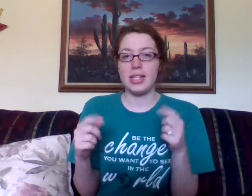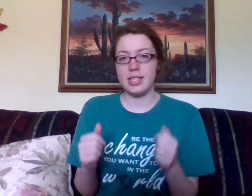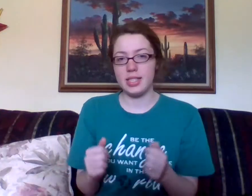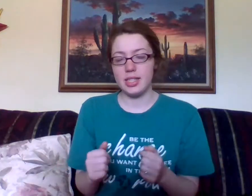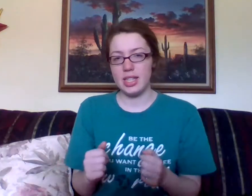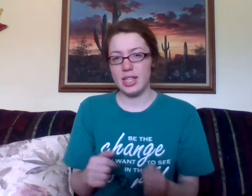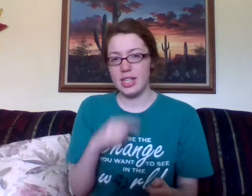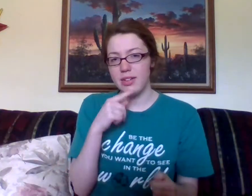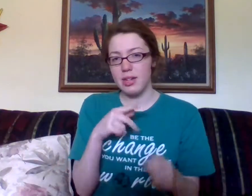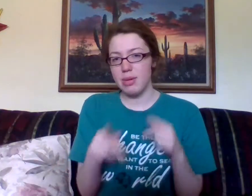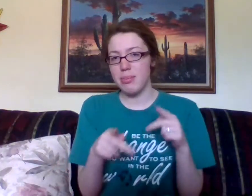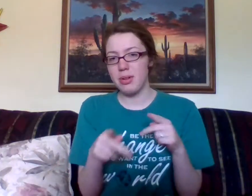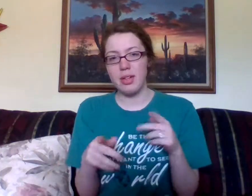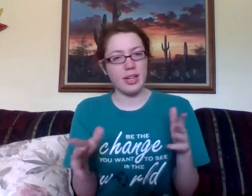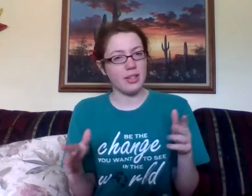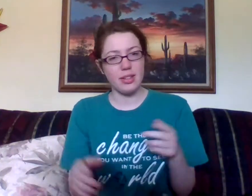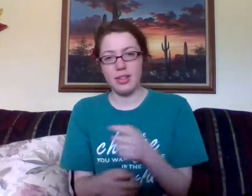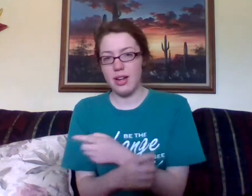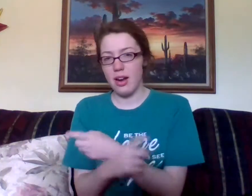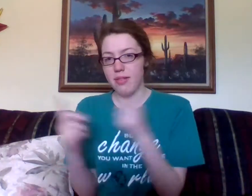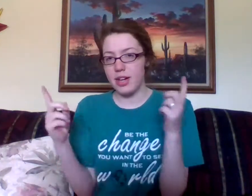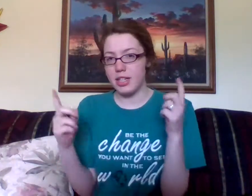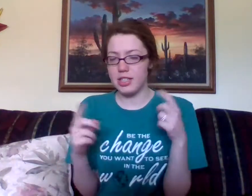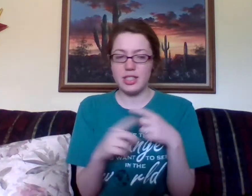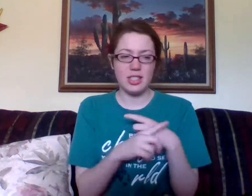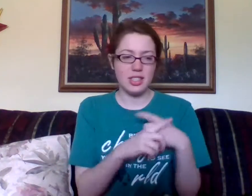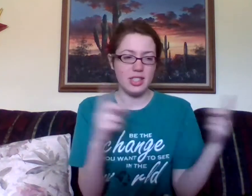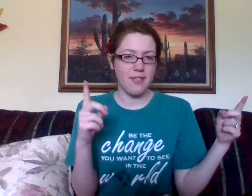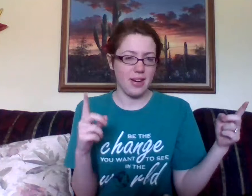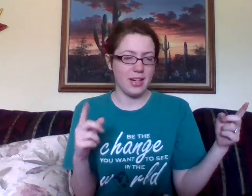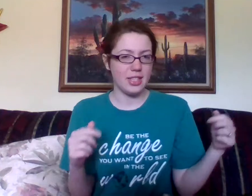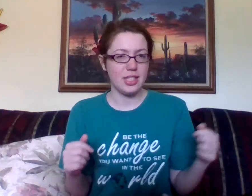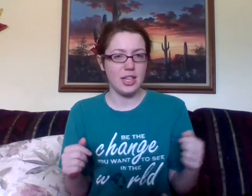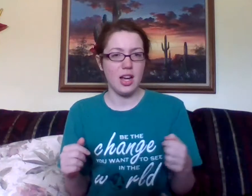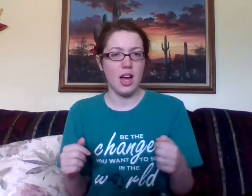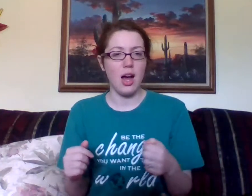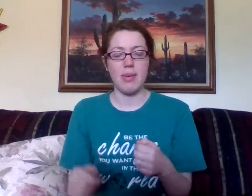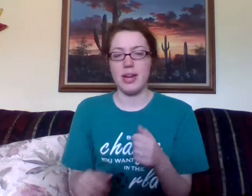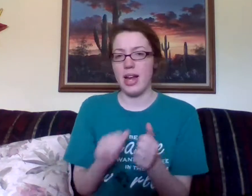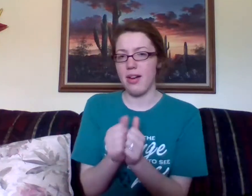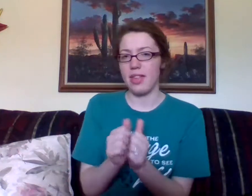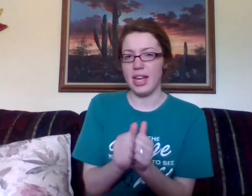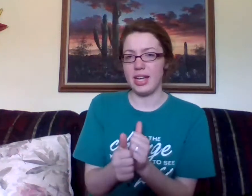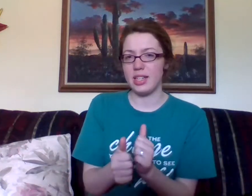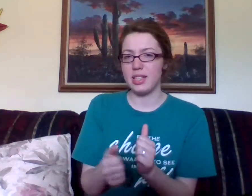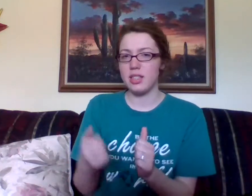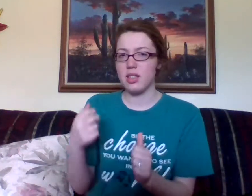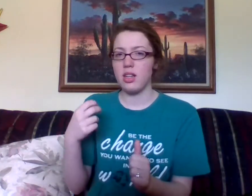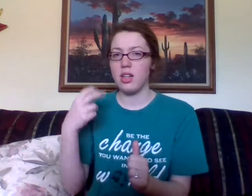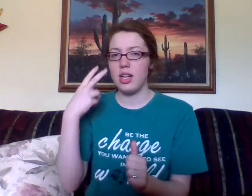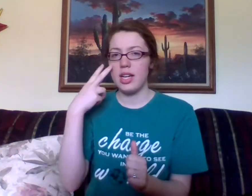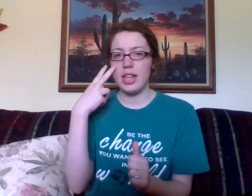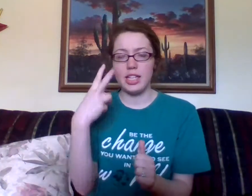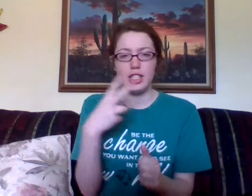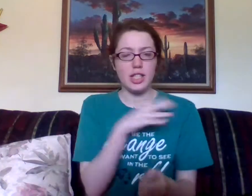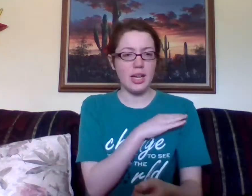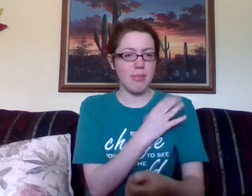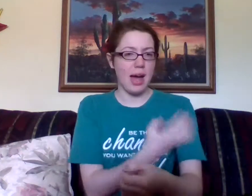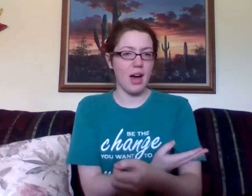But hearing people are very different in how they see